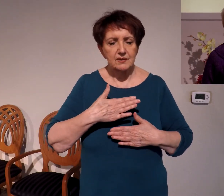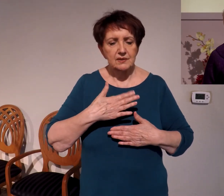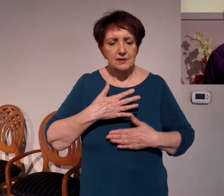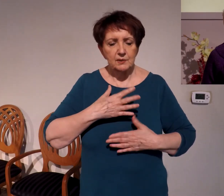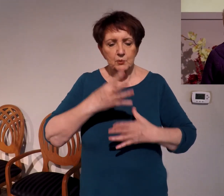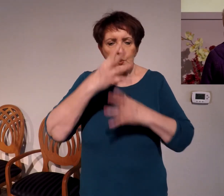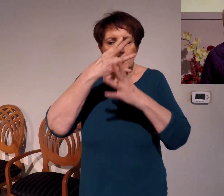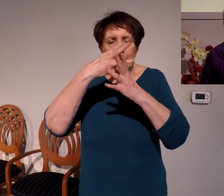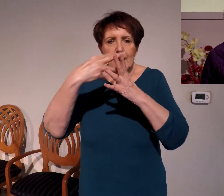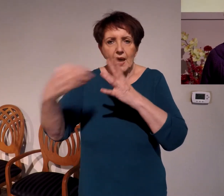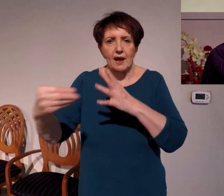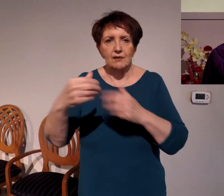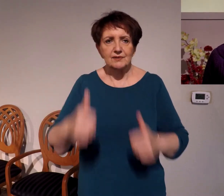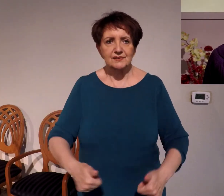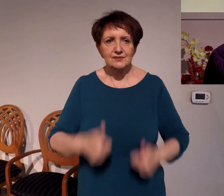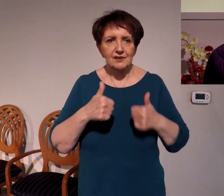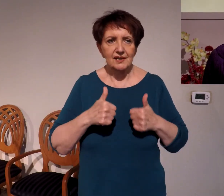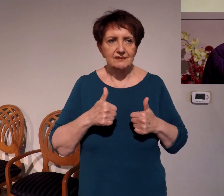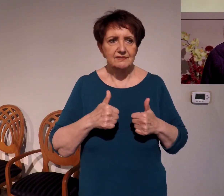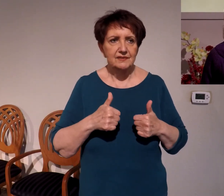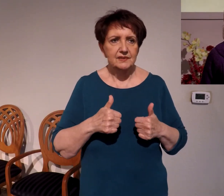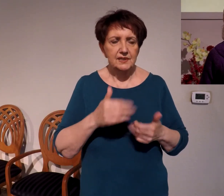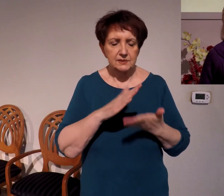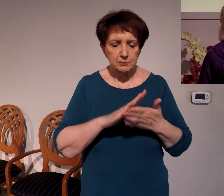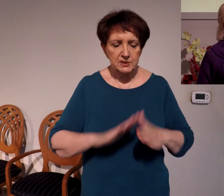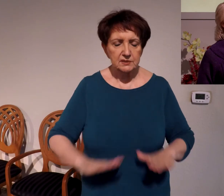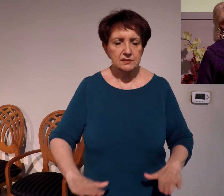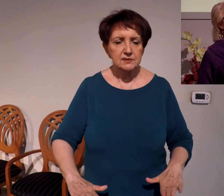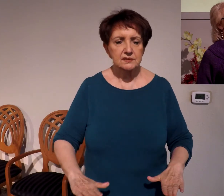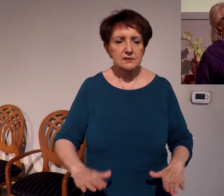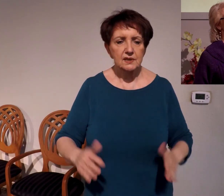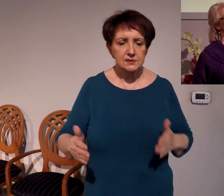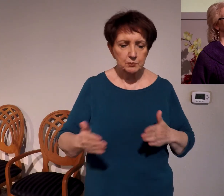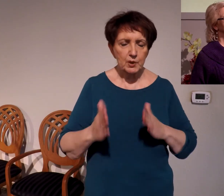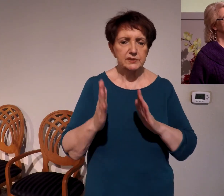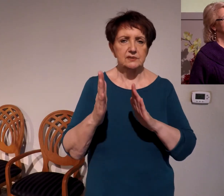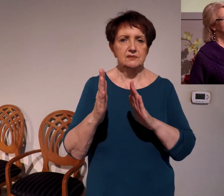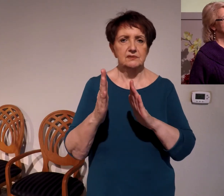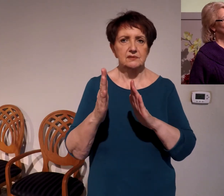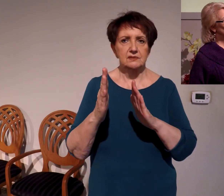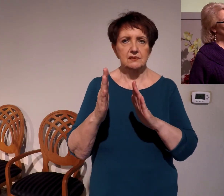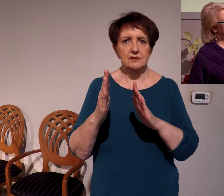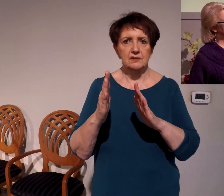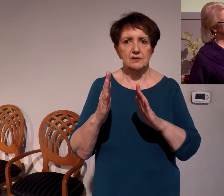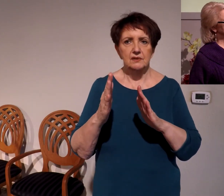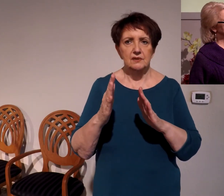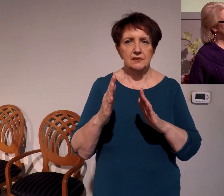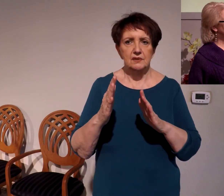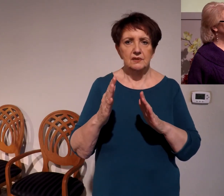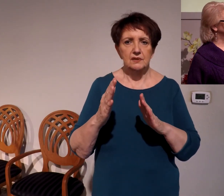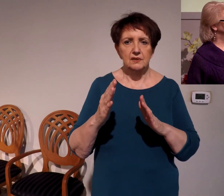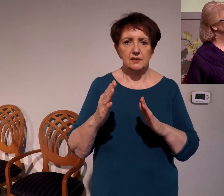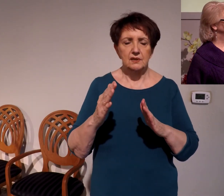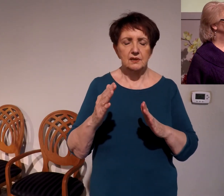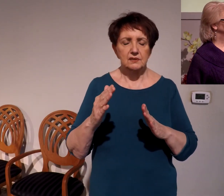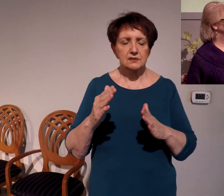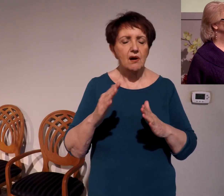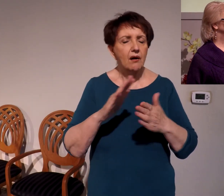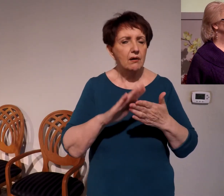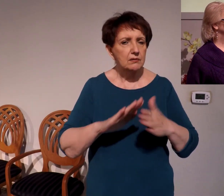lives as peace, as presence, as poise, as